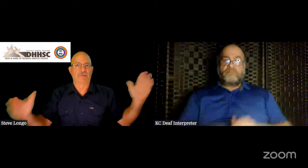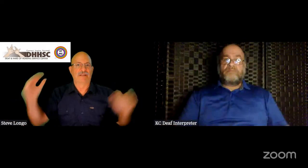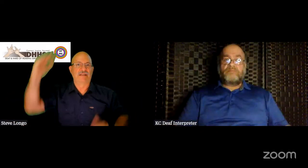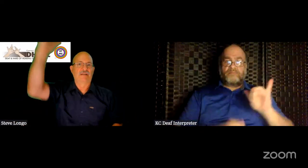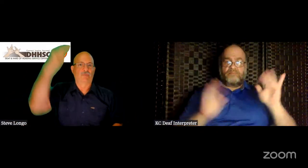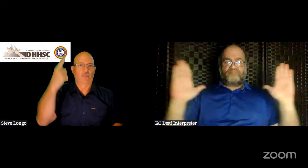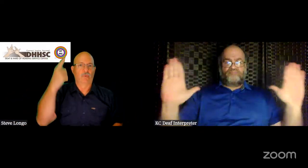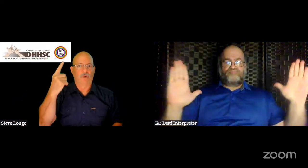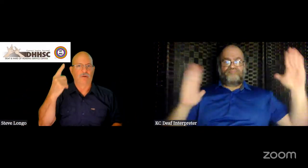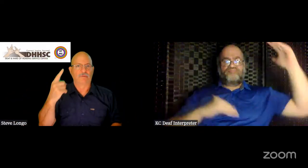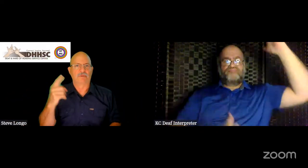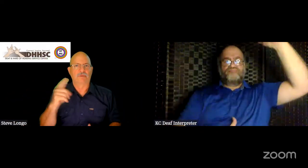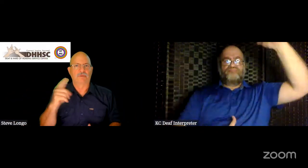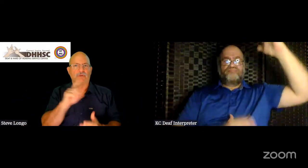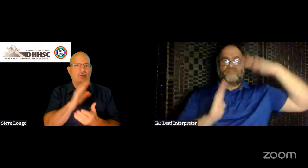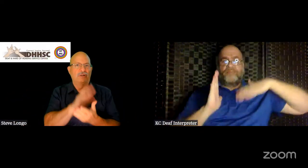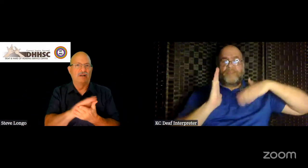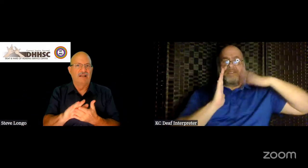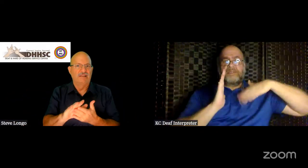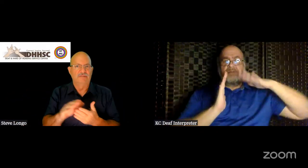to Gallaudet.